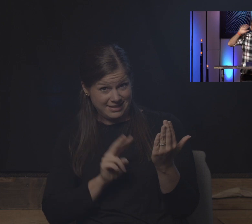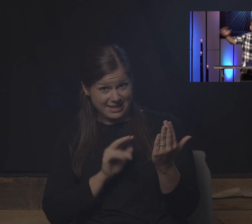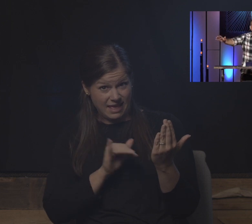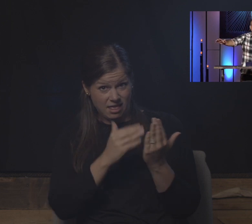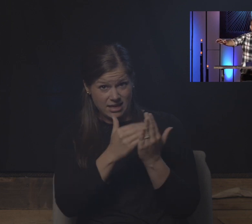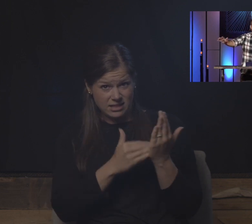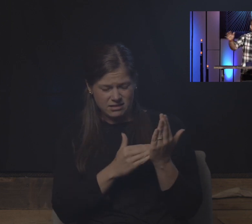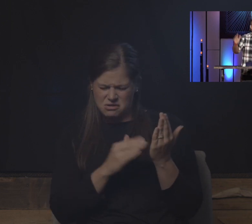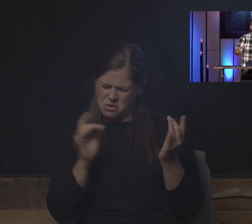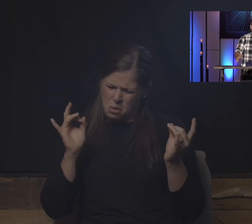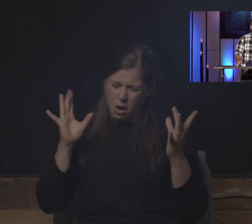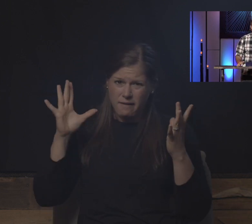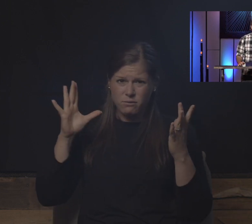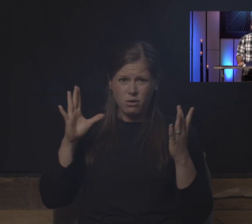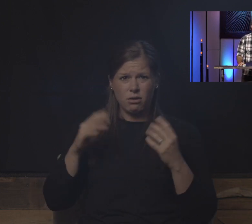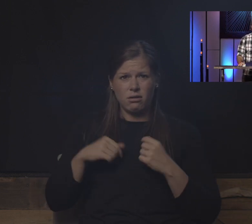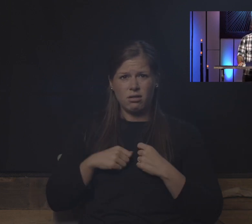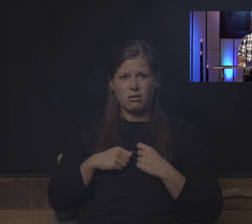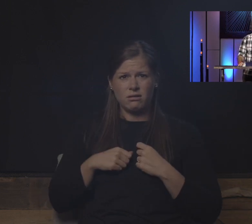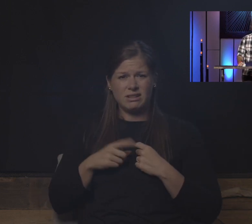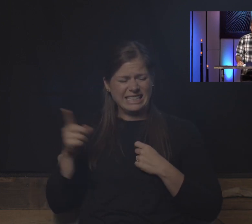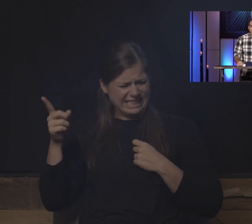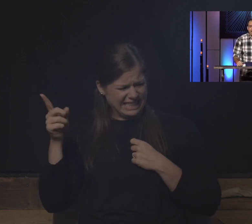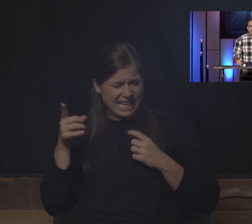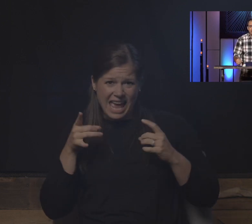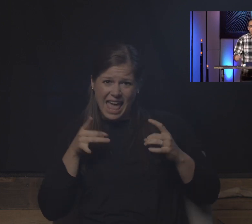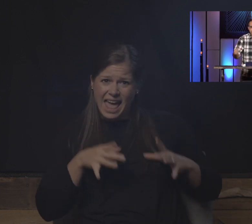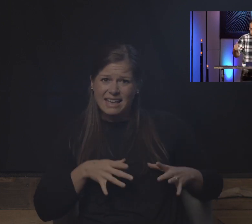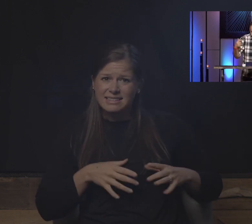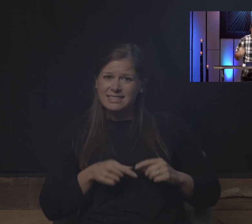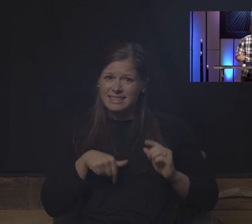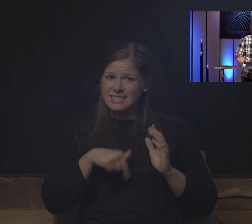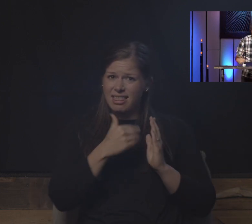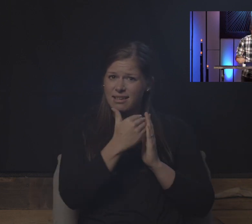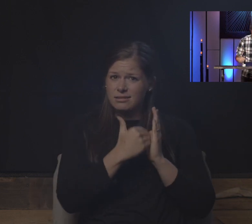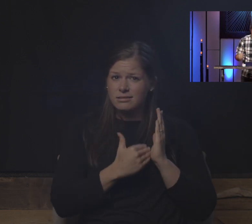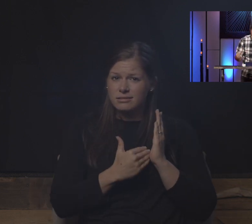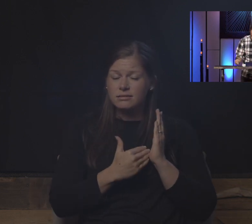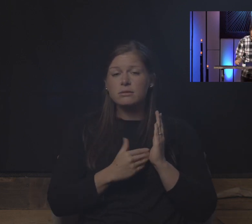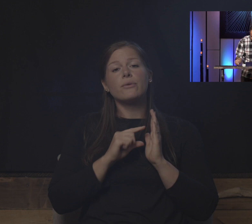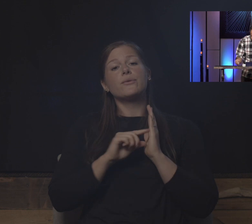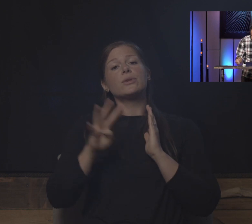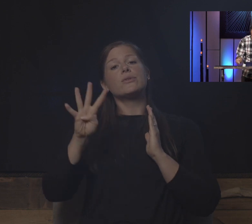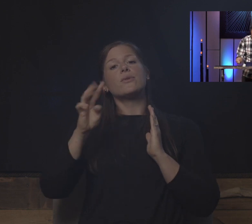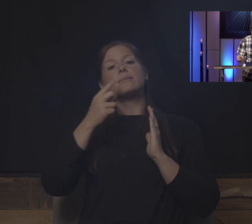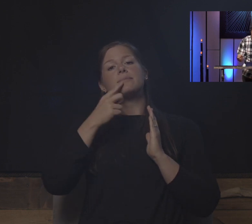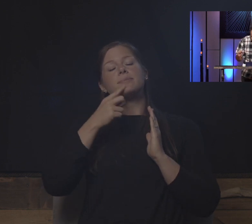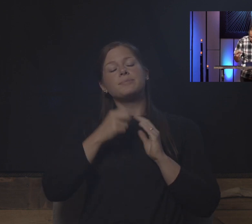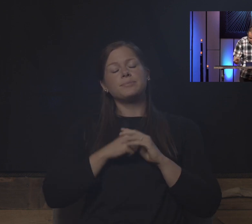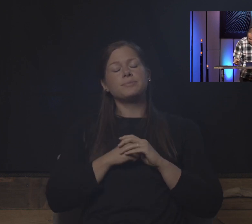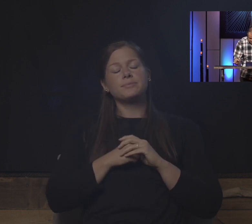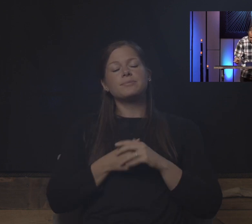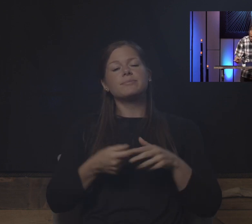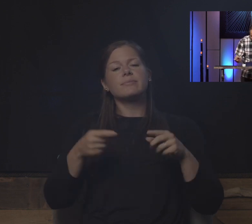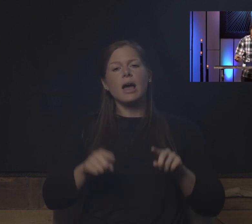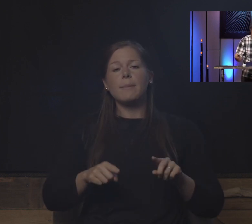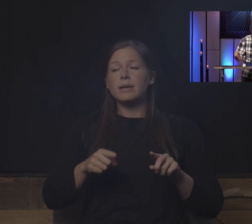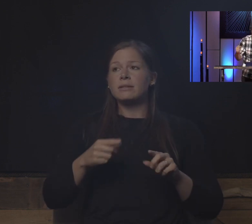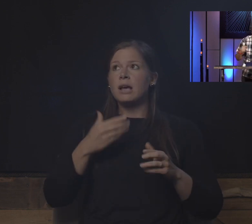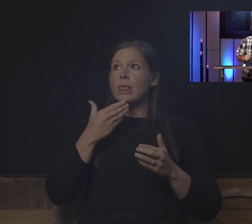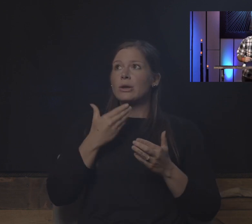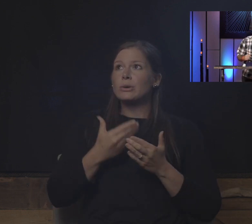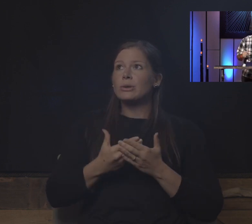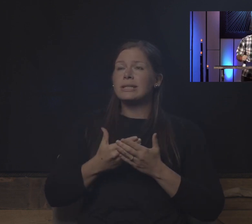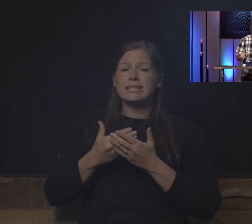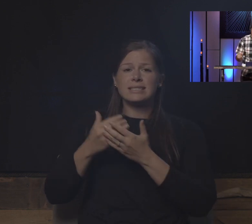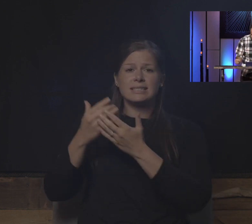is repulsive to him. That is why verse 4 says, when the goodness and